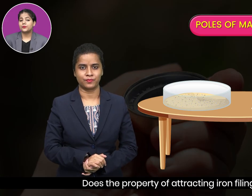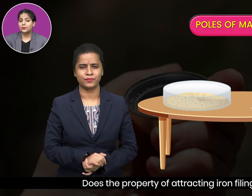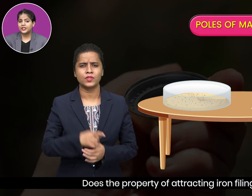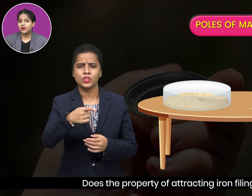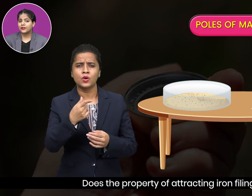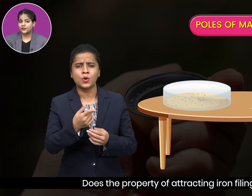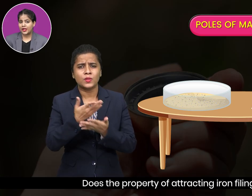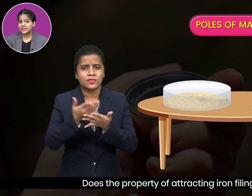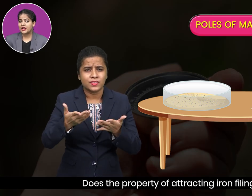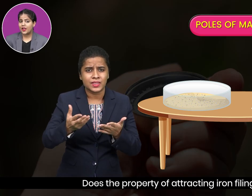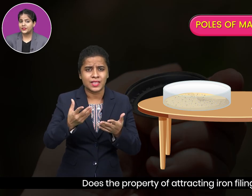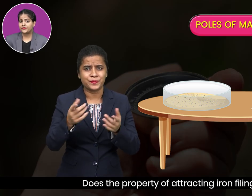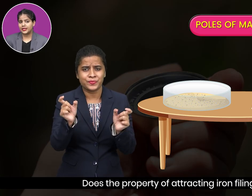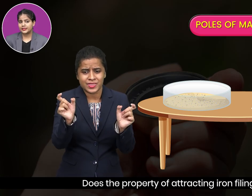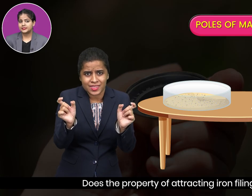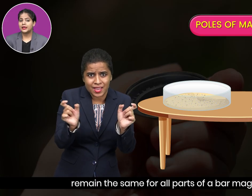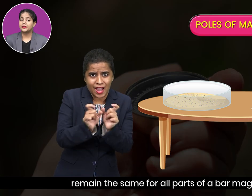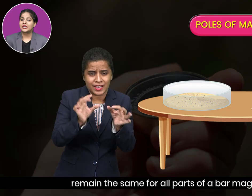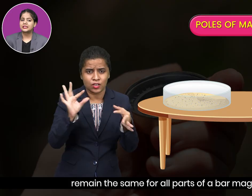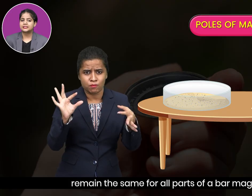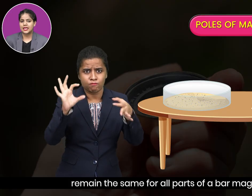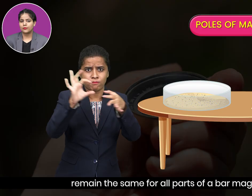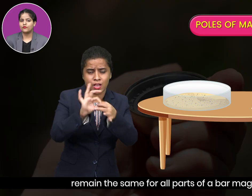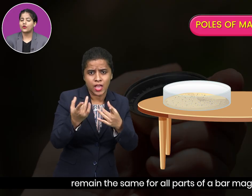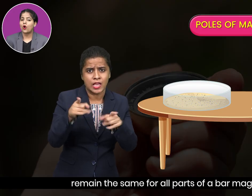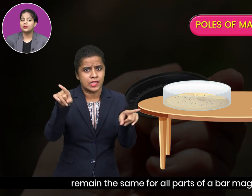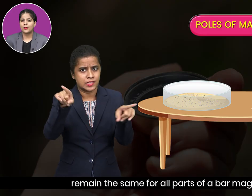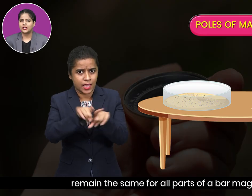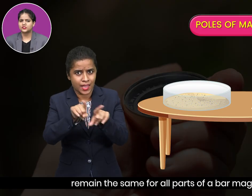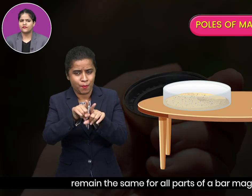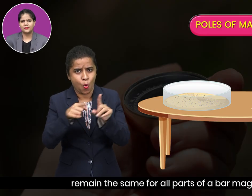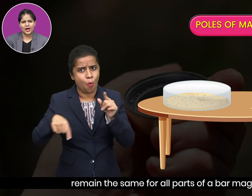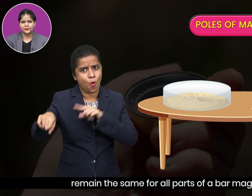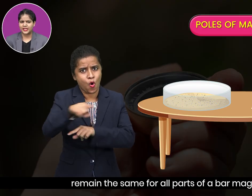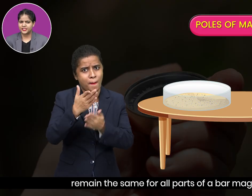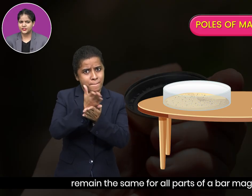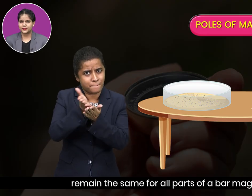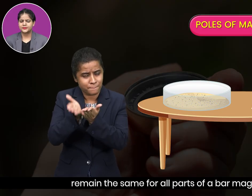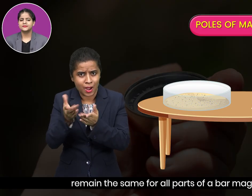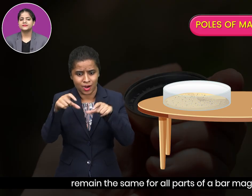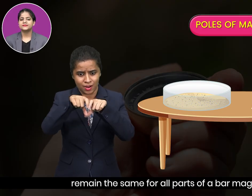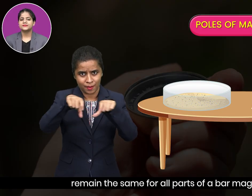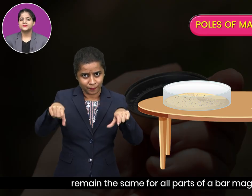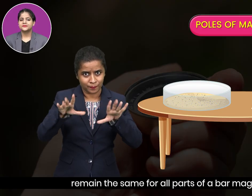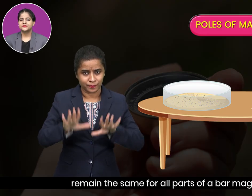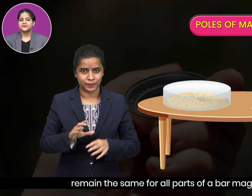Does the property of attracting iron filings remain the same for all parts of a bar magnet?